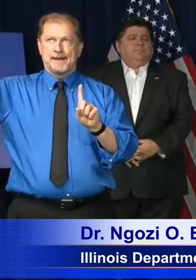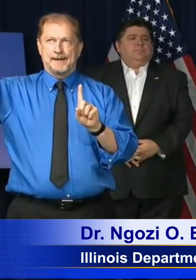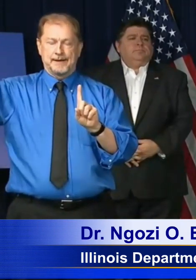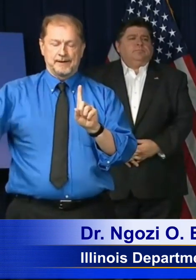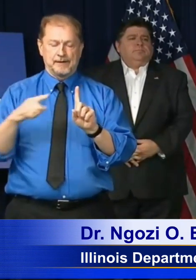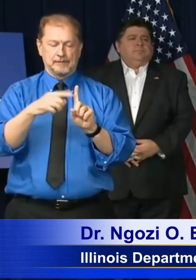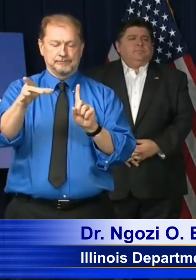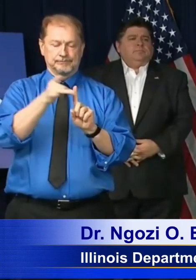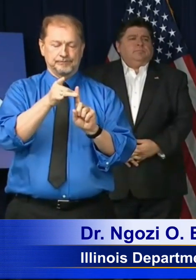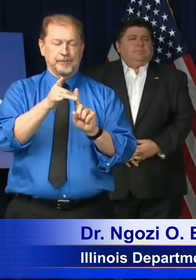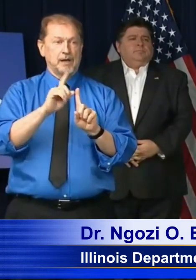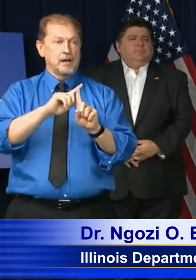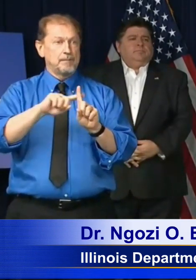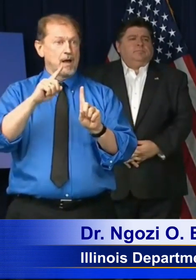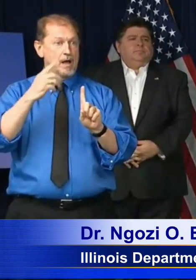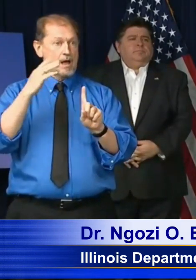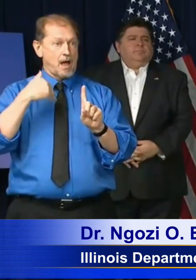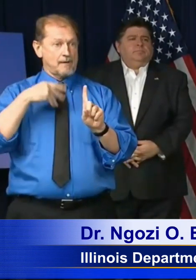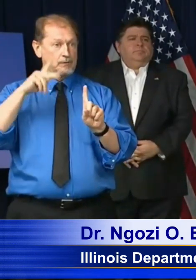the question,